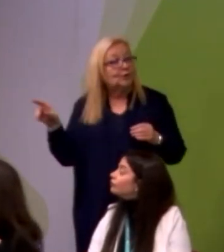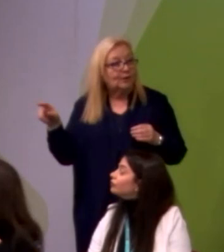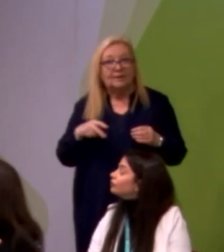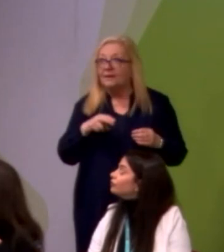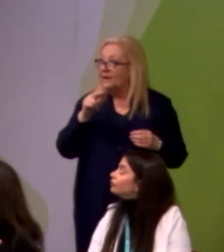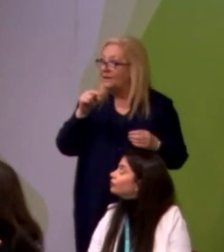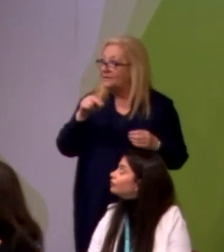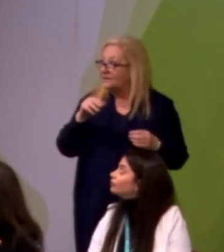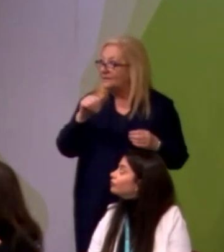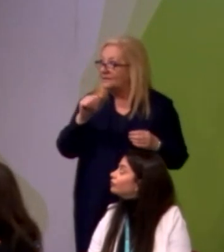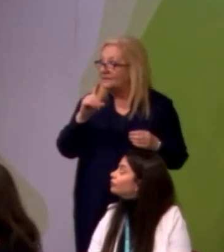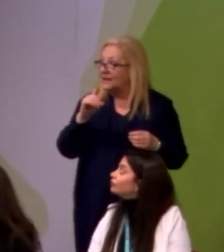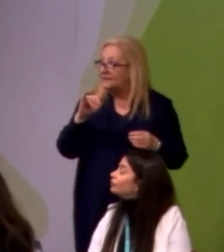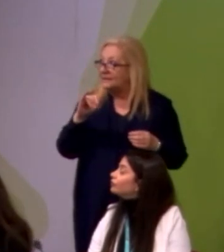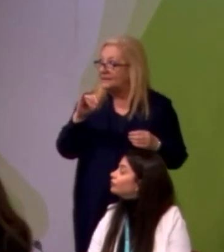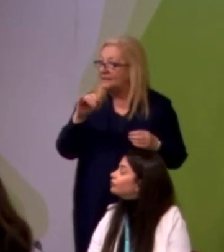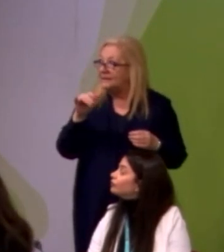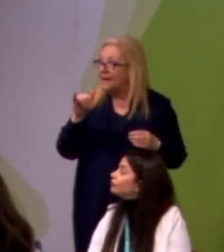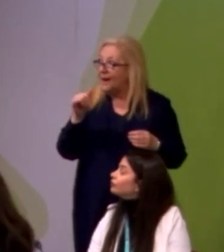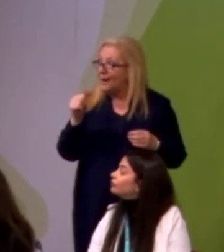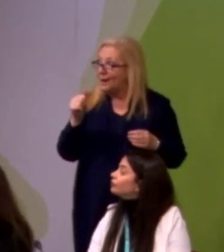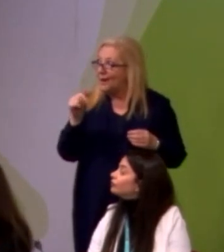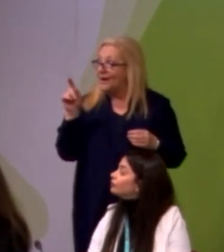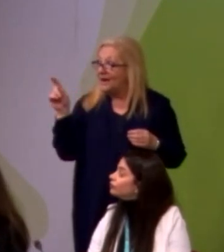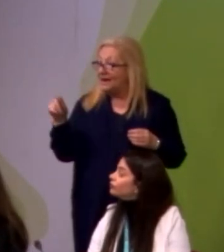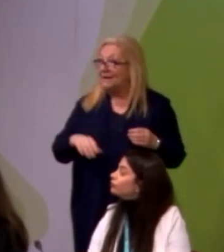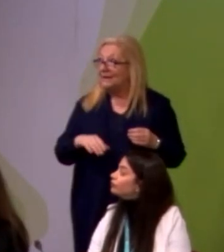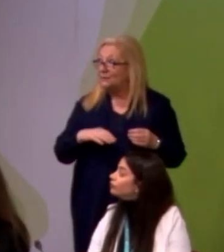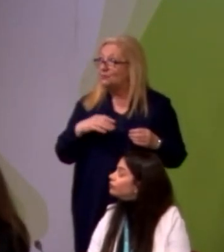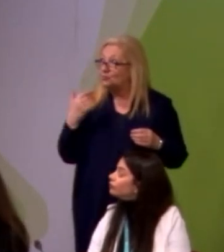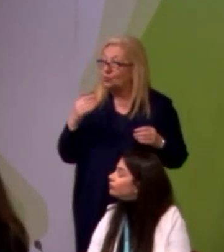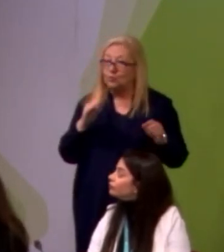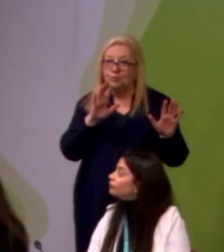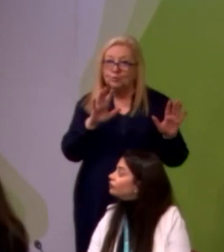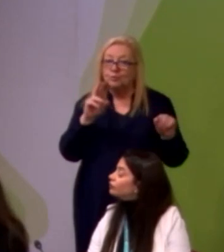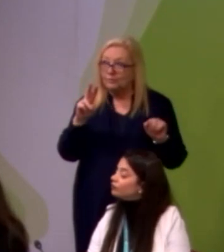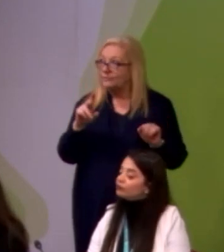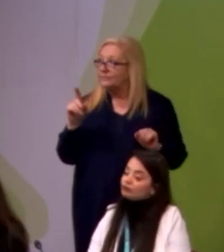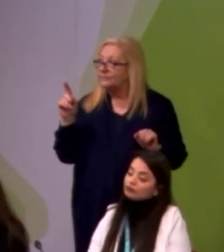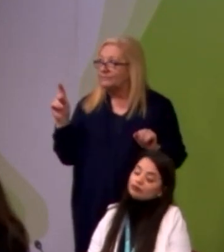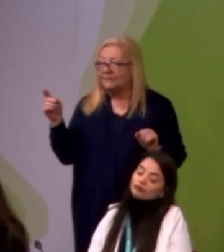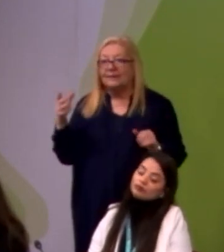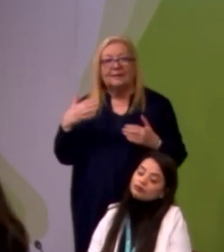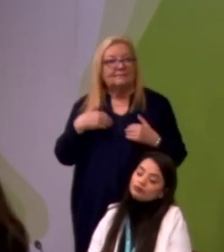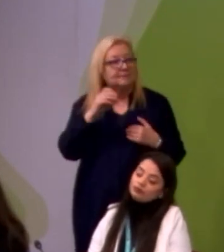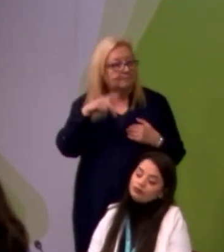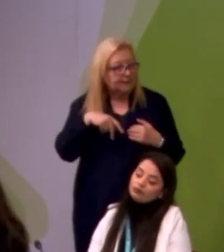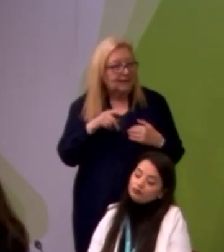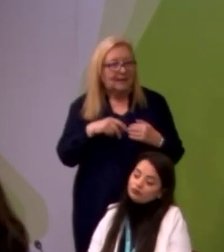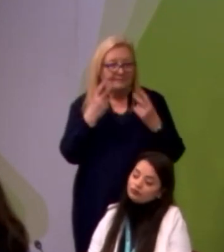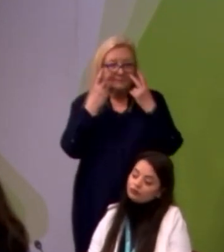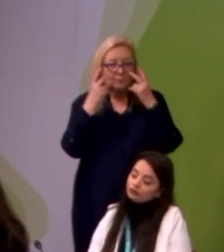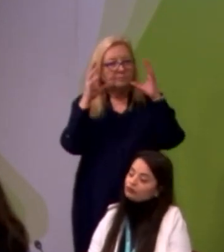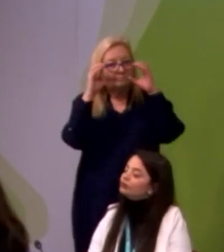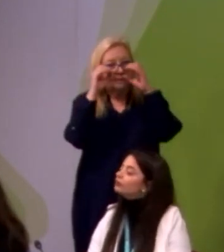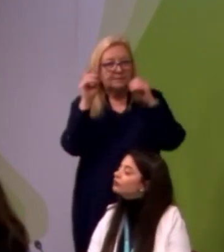she's 12 years old and in class 3, and she has cerebral palsy and a visual impairment. So Abilio 3's networking